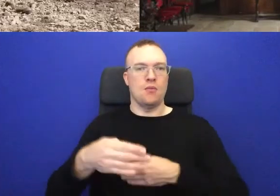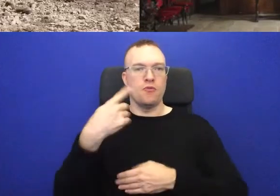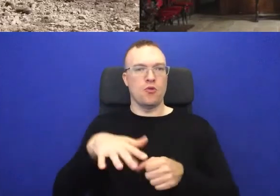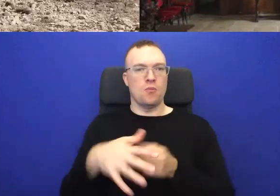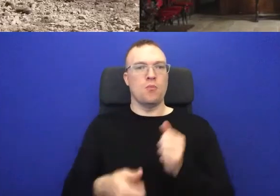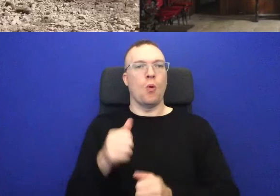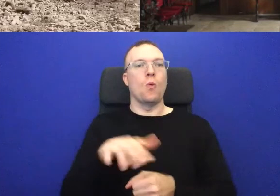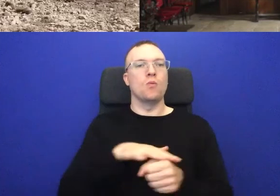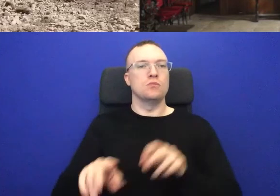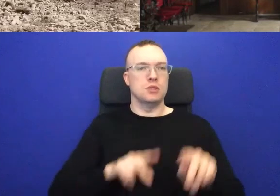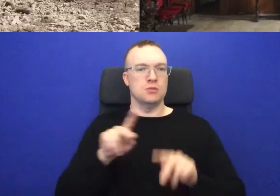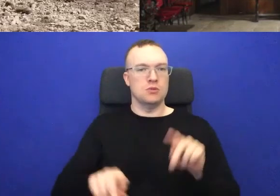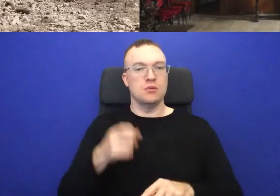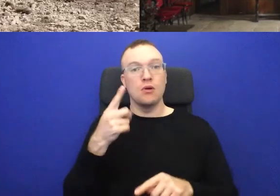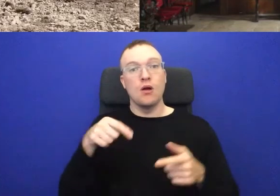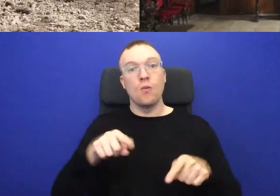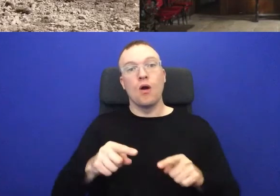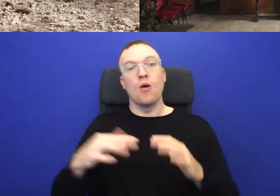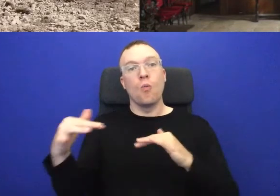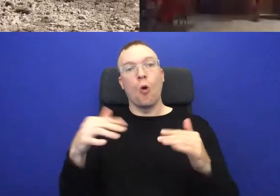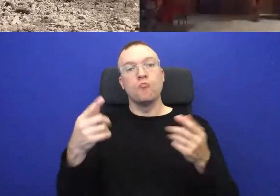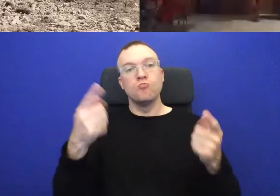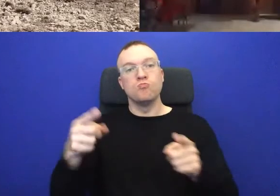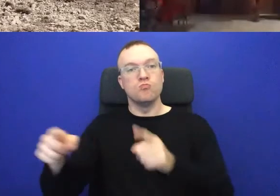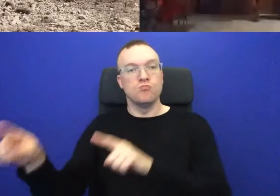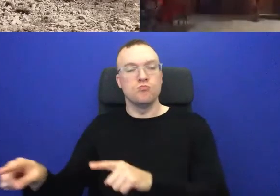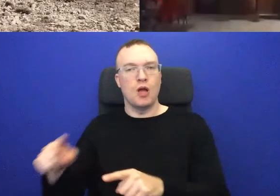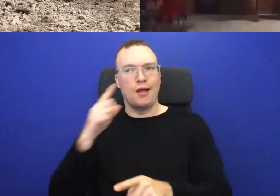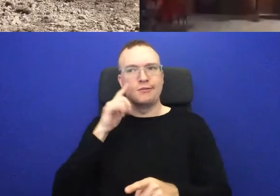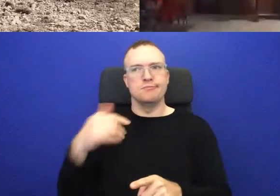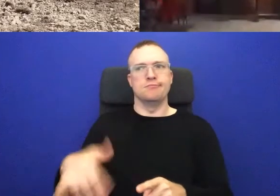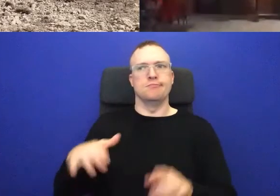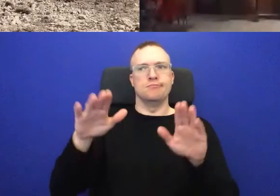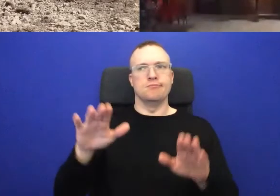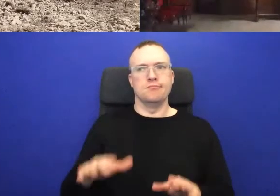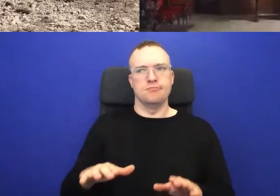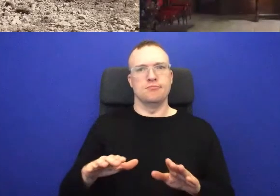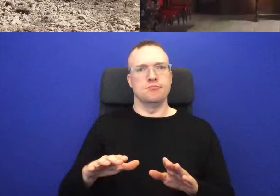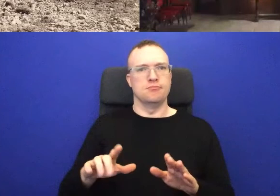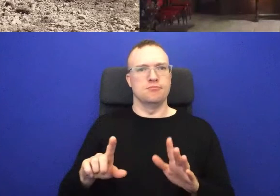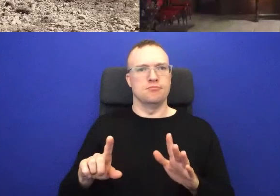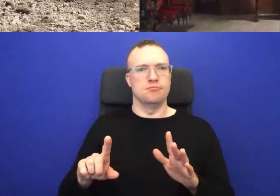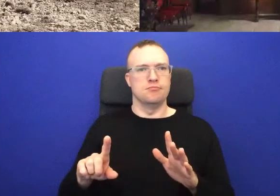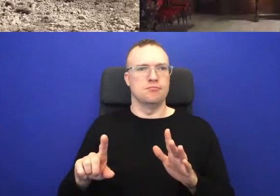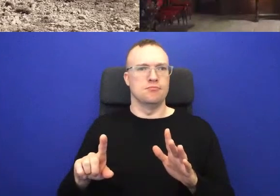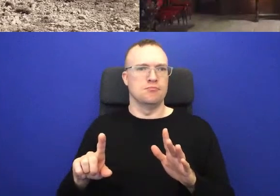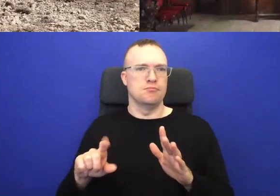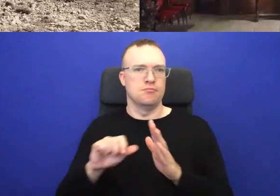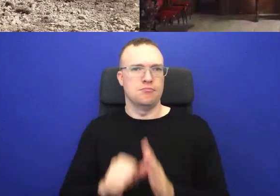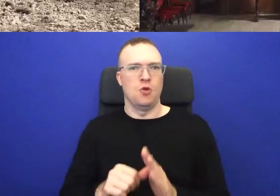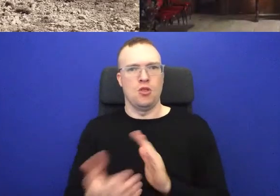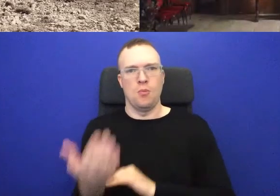locals. However, as the war progressed, I think it must have been a tremendous highlight on the morning of D-Day to see the whole